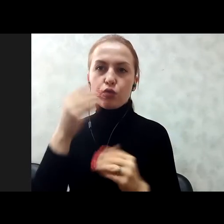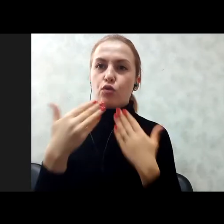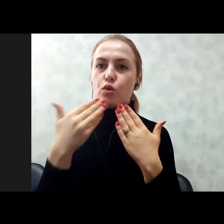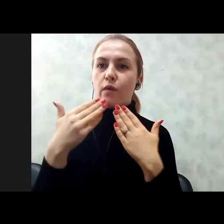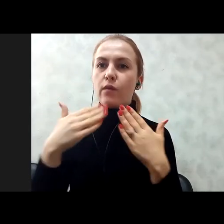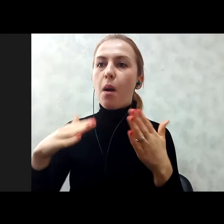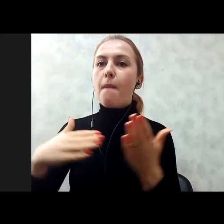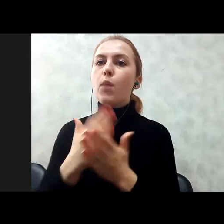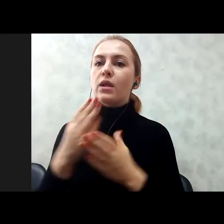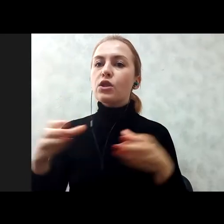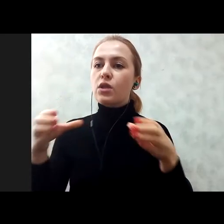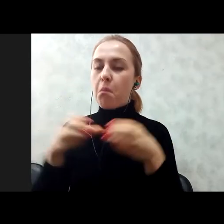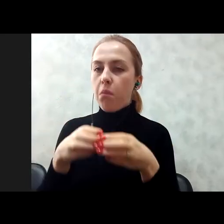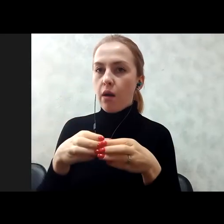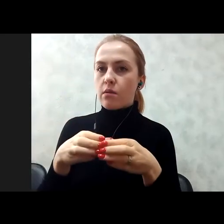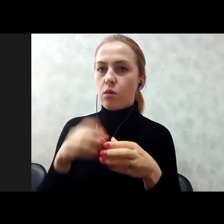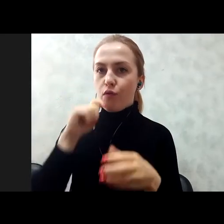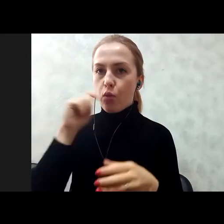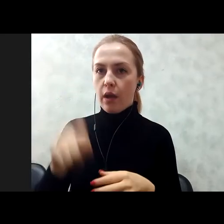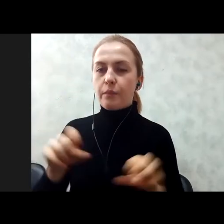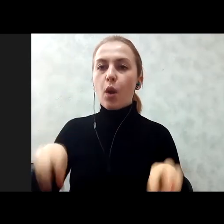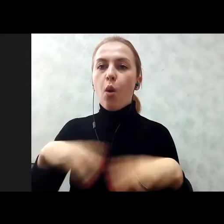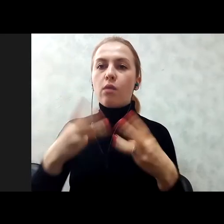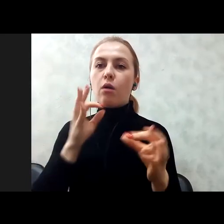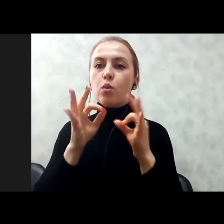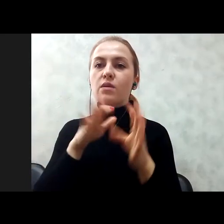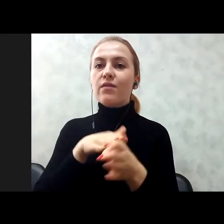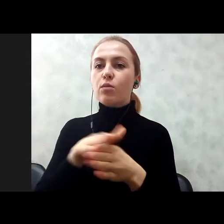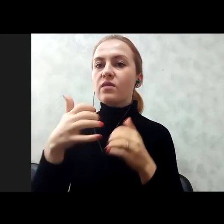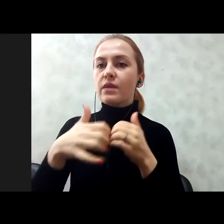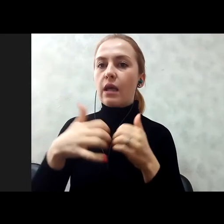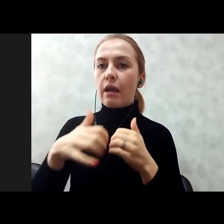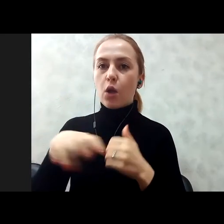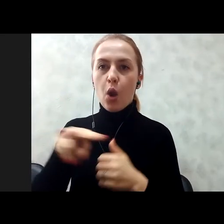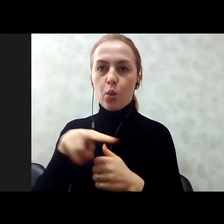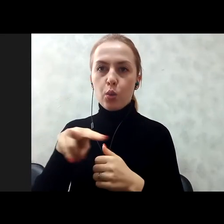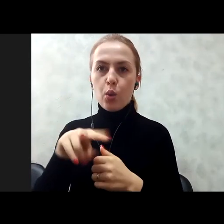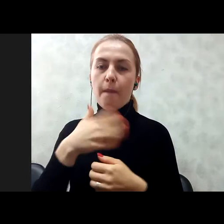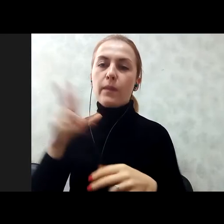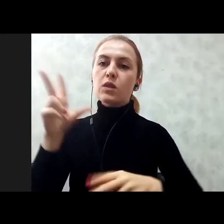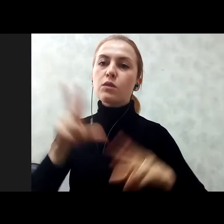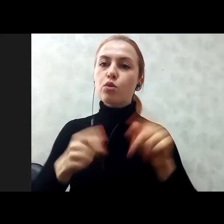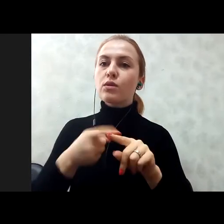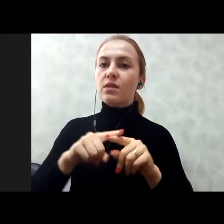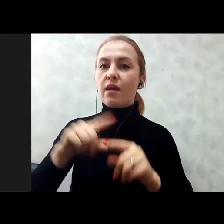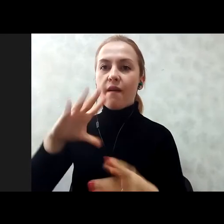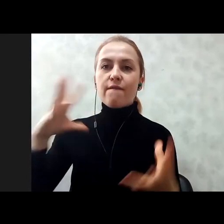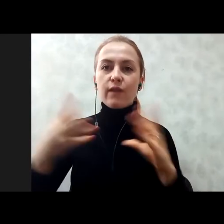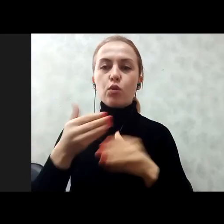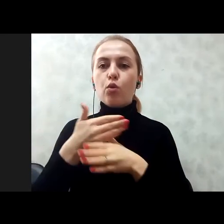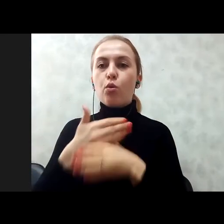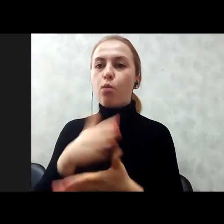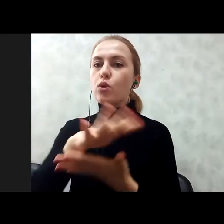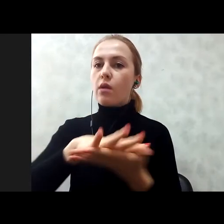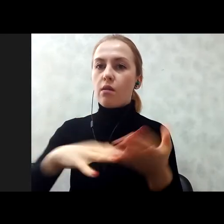the joint opinion on the bill on political parties. And we hope that